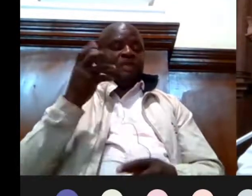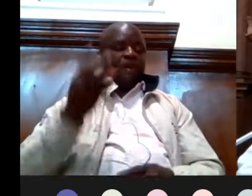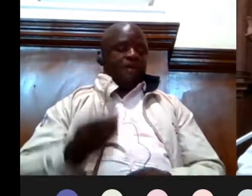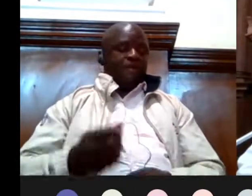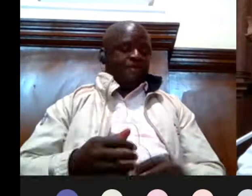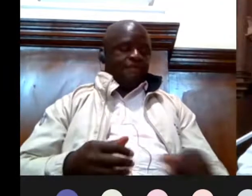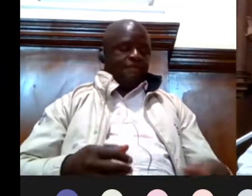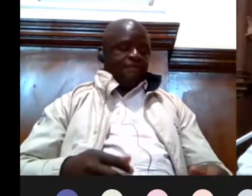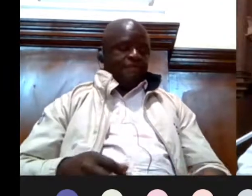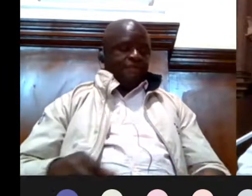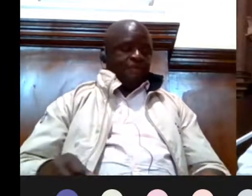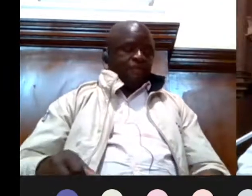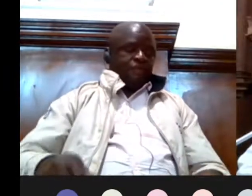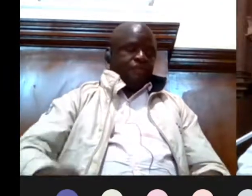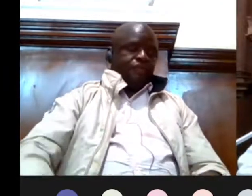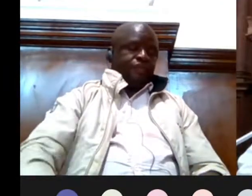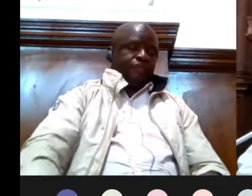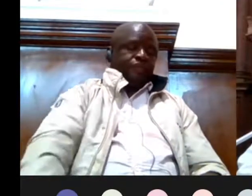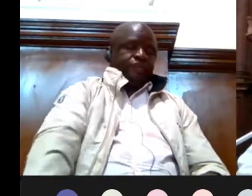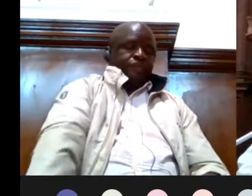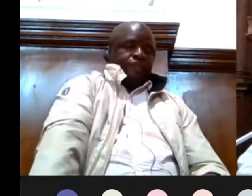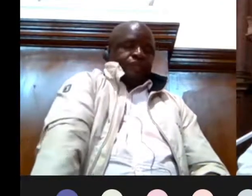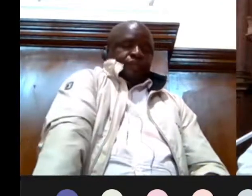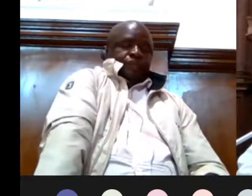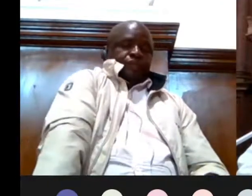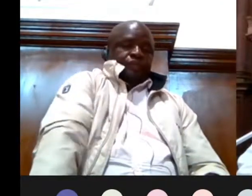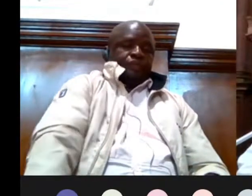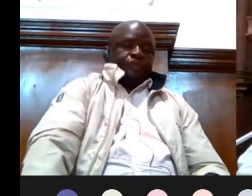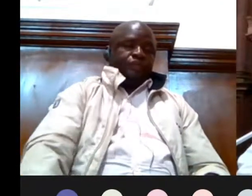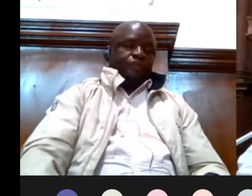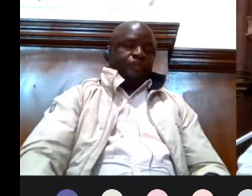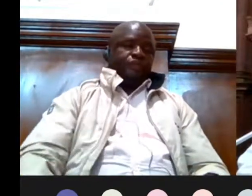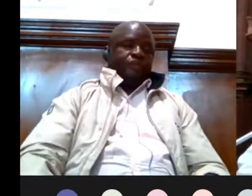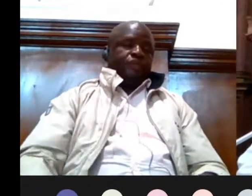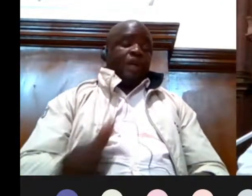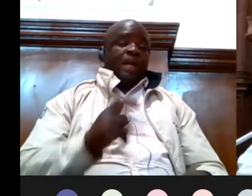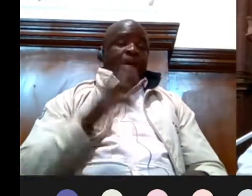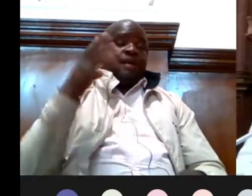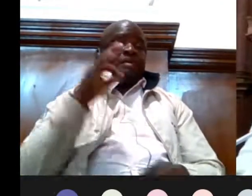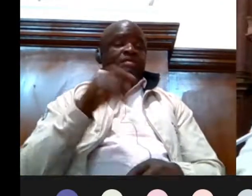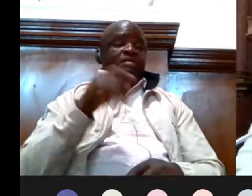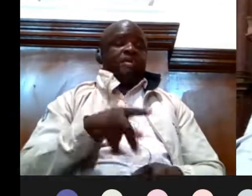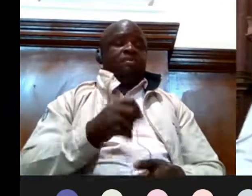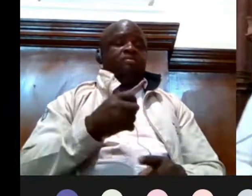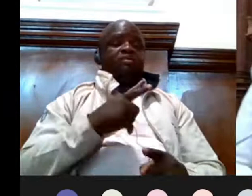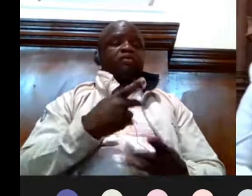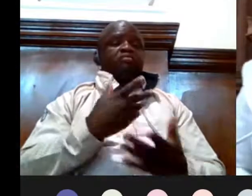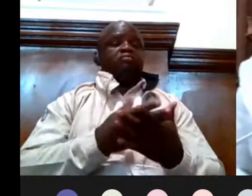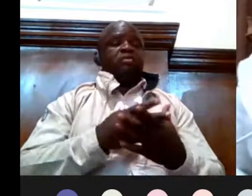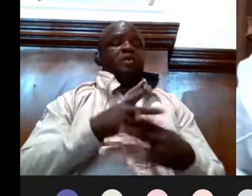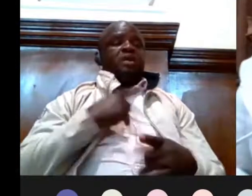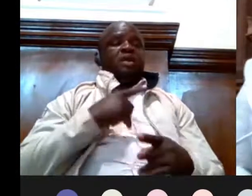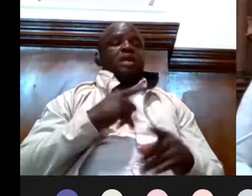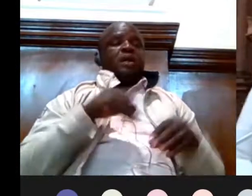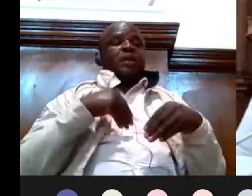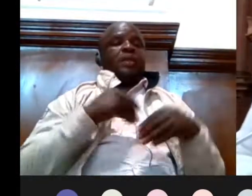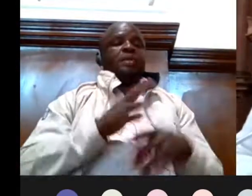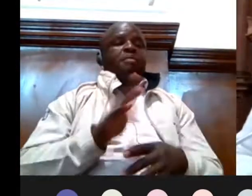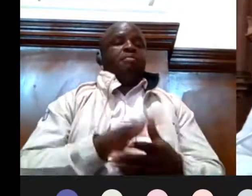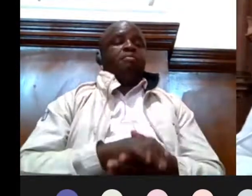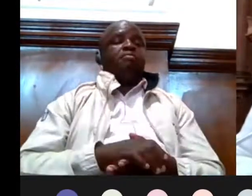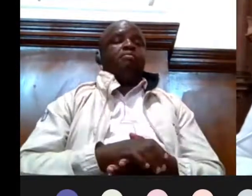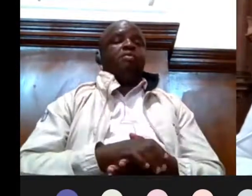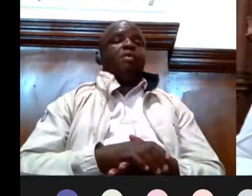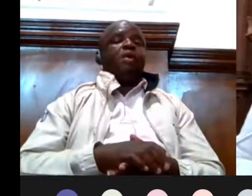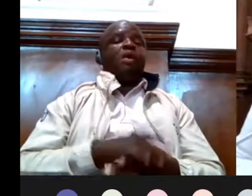Freestata. Mmuso wa rona wa African National Congress ha wa phutha matsoho.